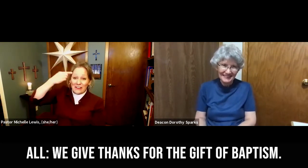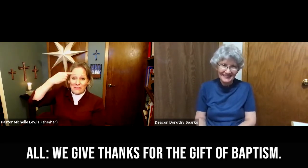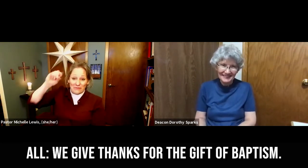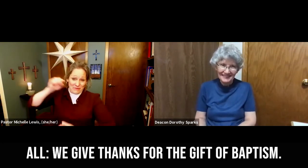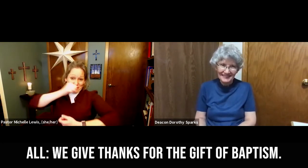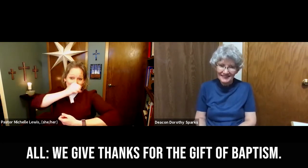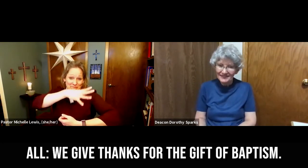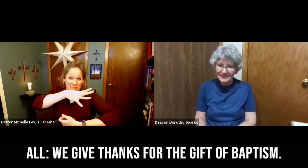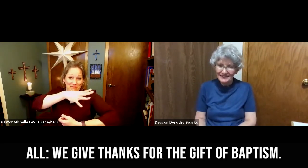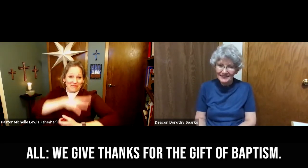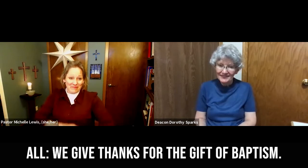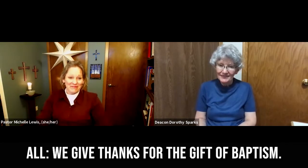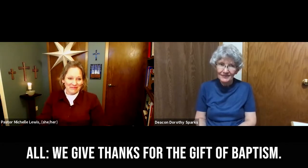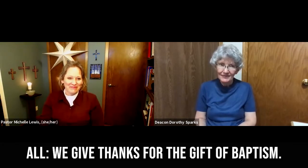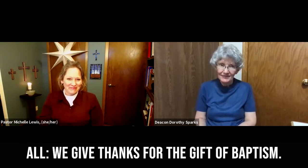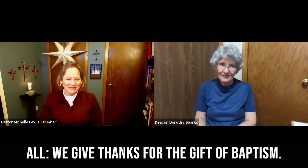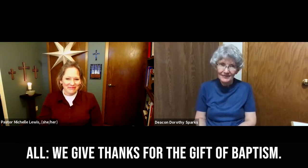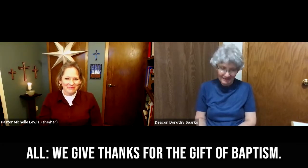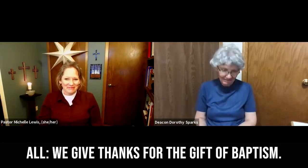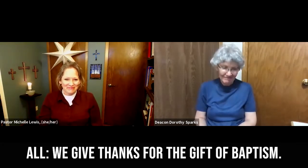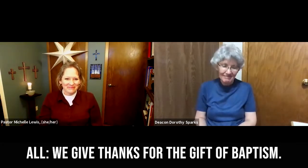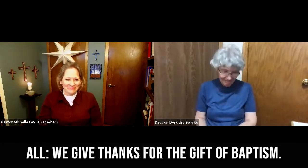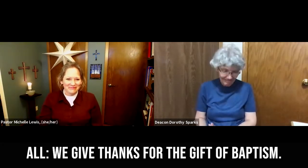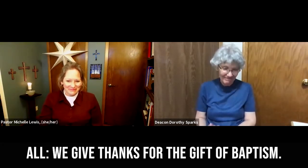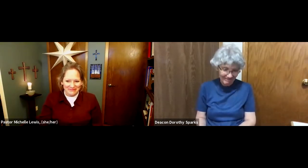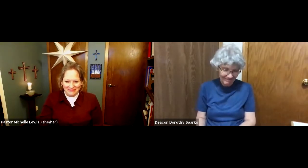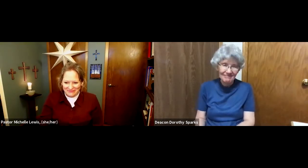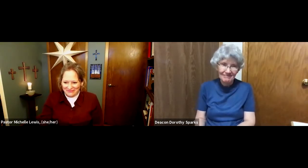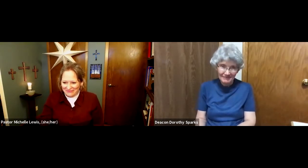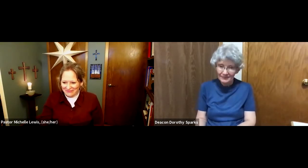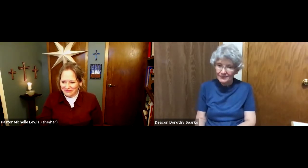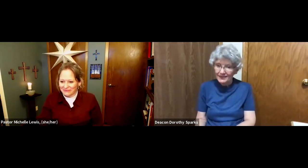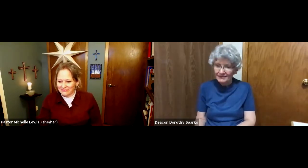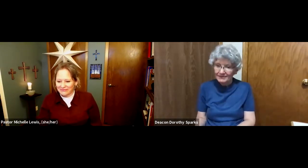We give thanks for the gift of baptism.